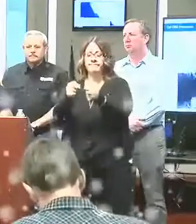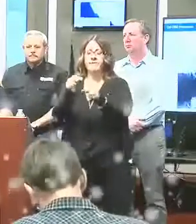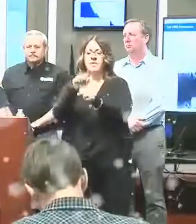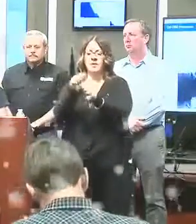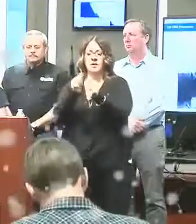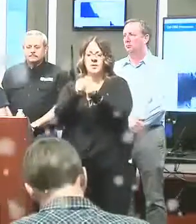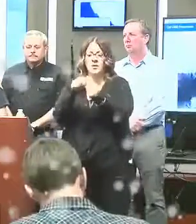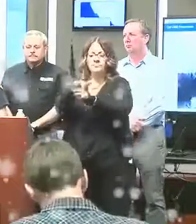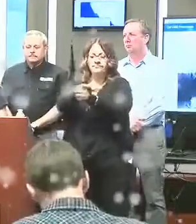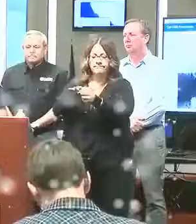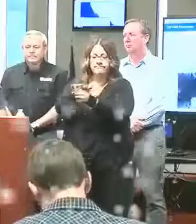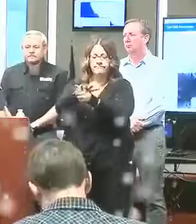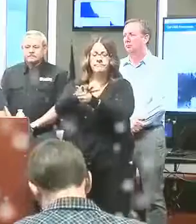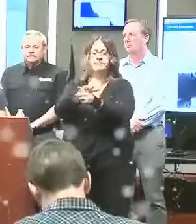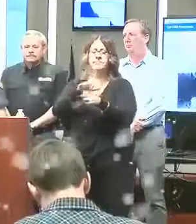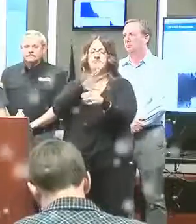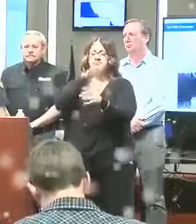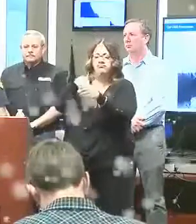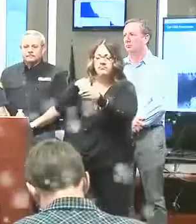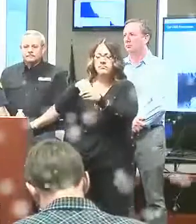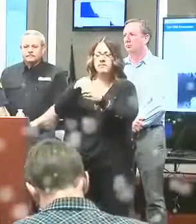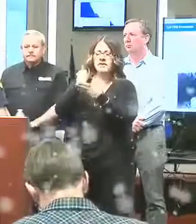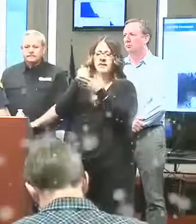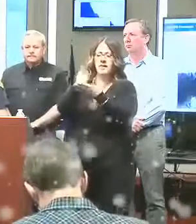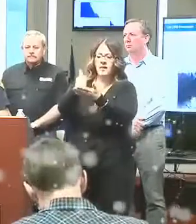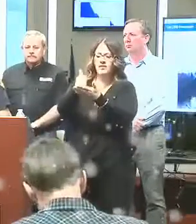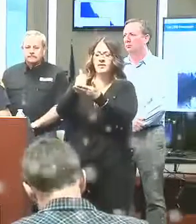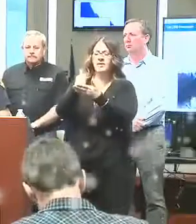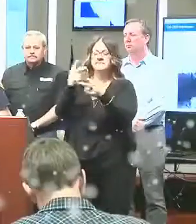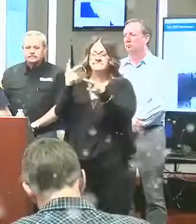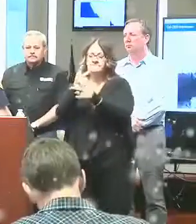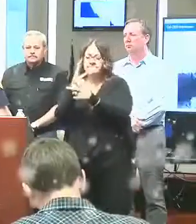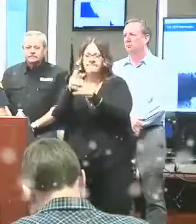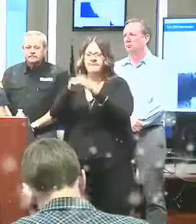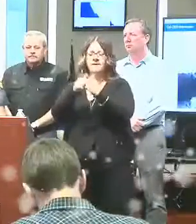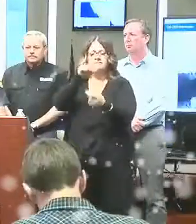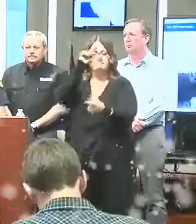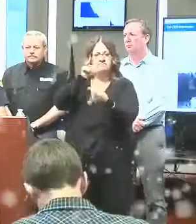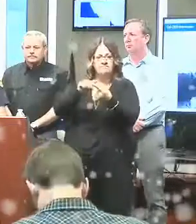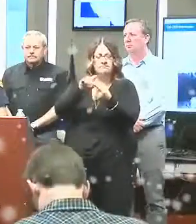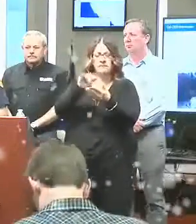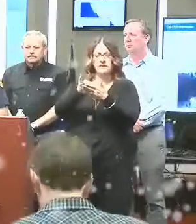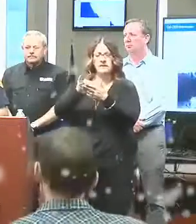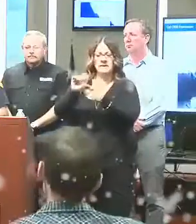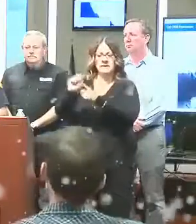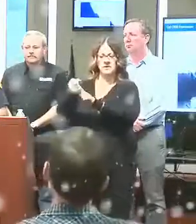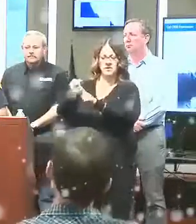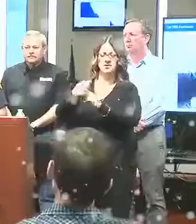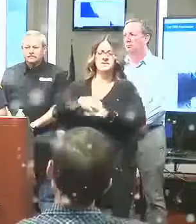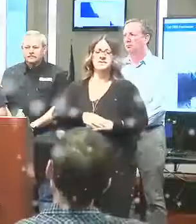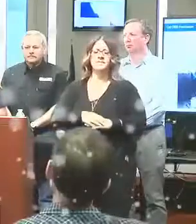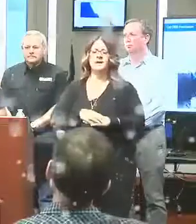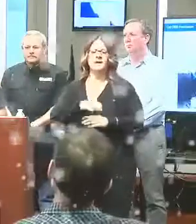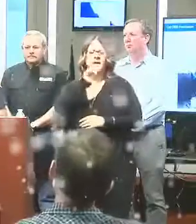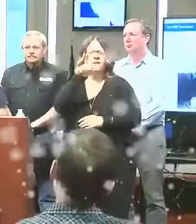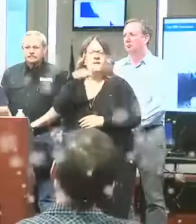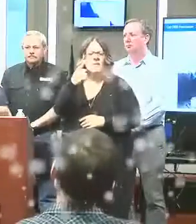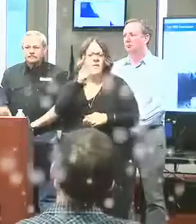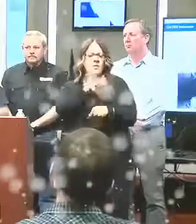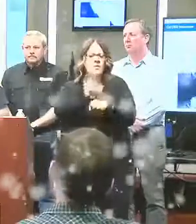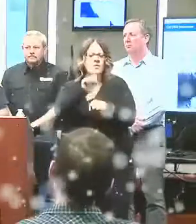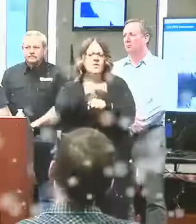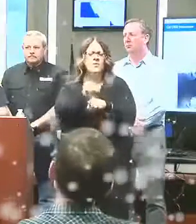in all the operations, working towards mitigating the incident. In addition to that, they're not just working on